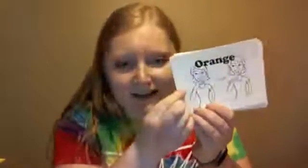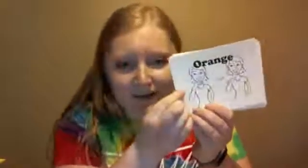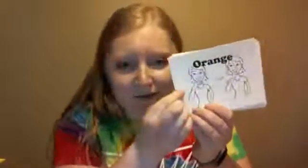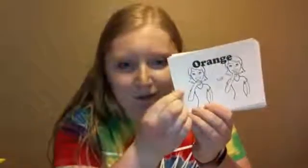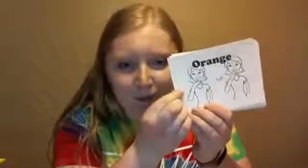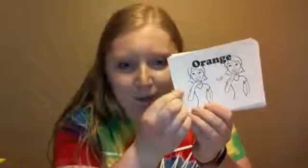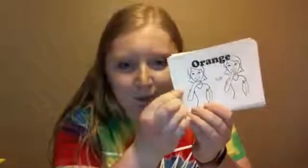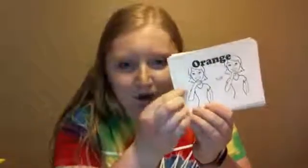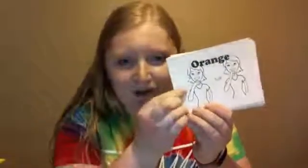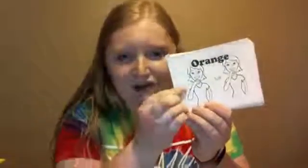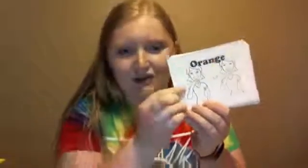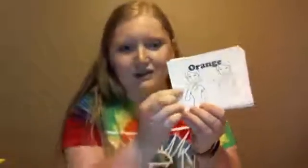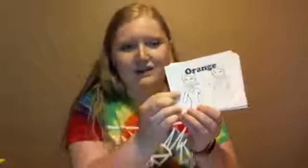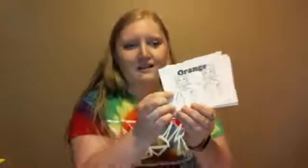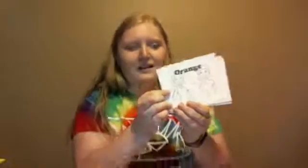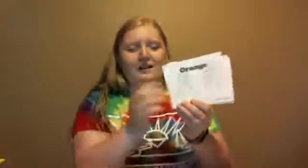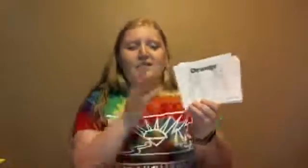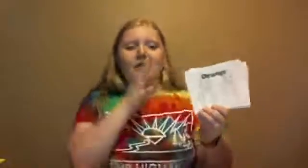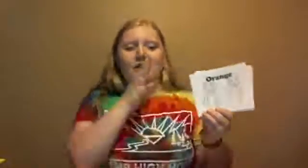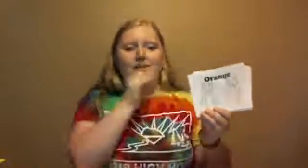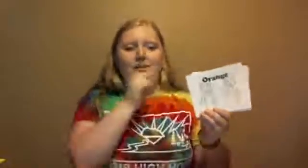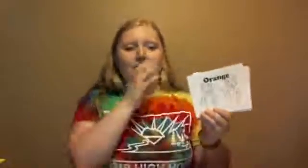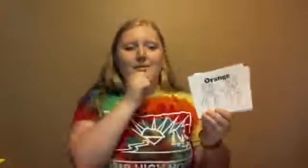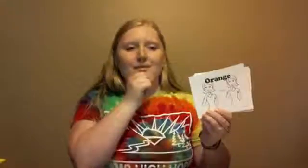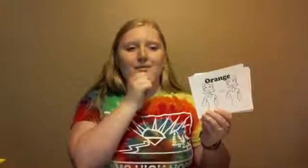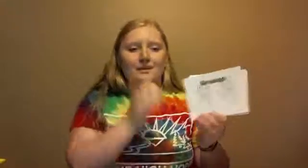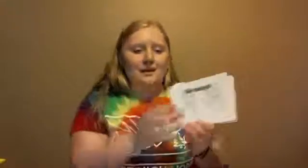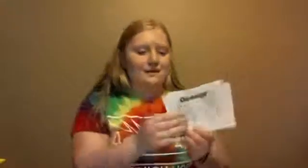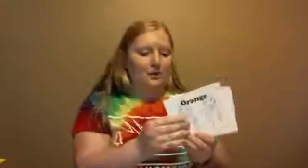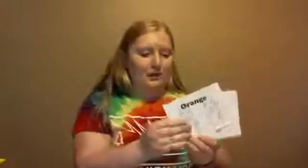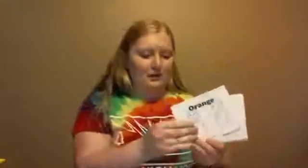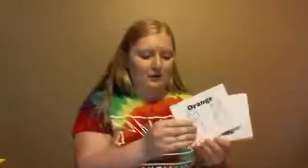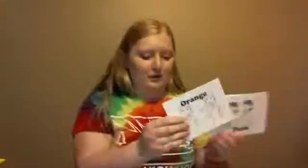for orange. So just is orange.